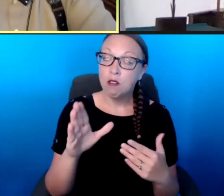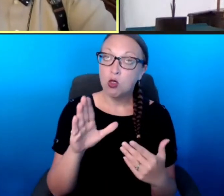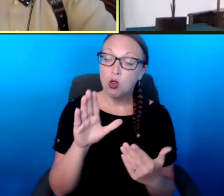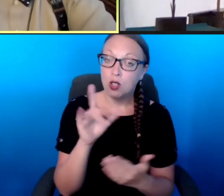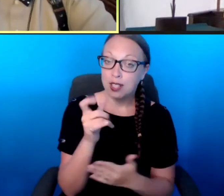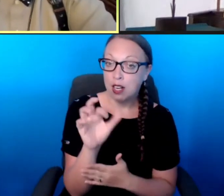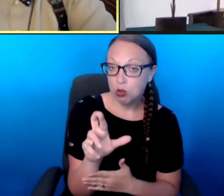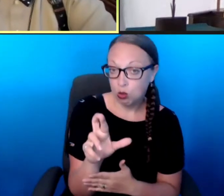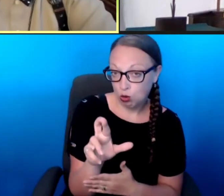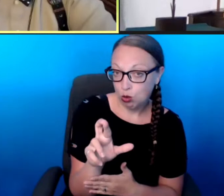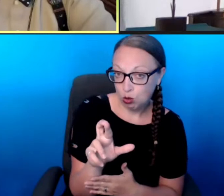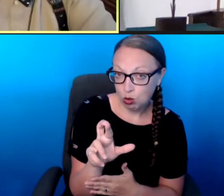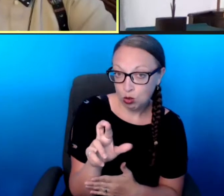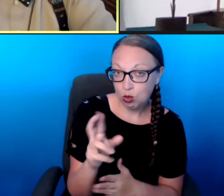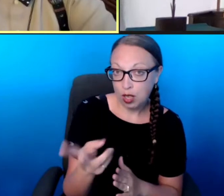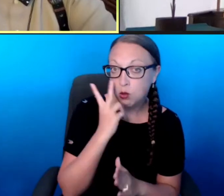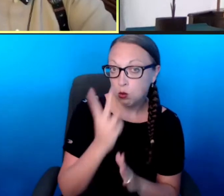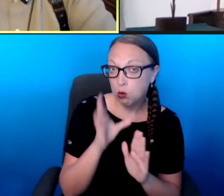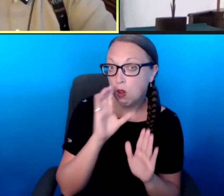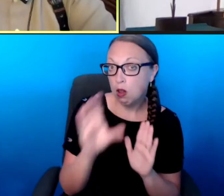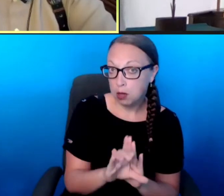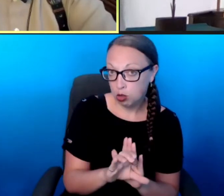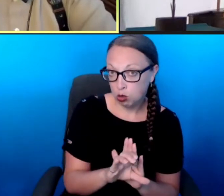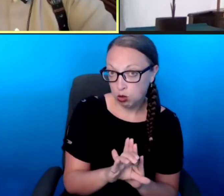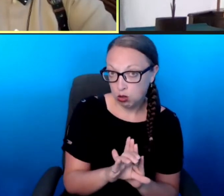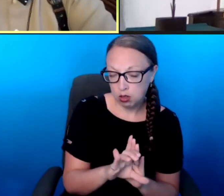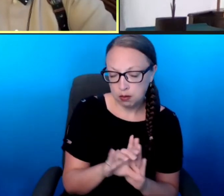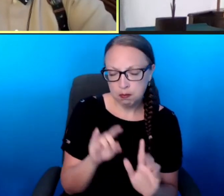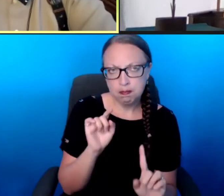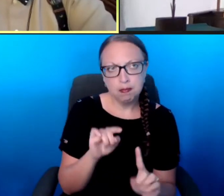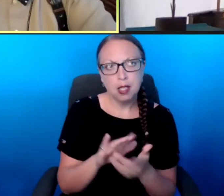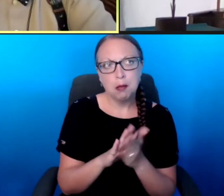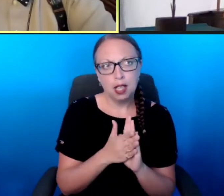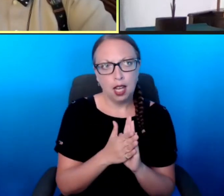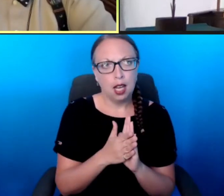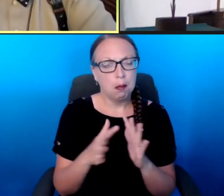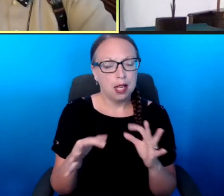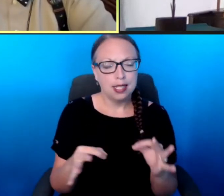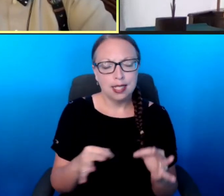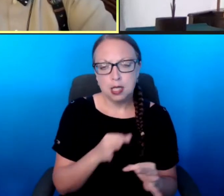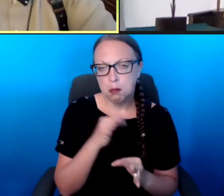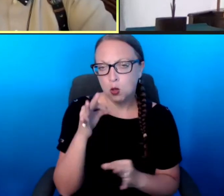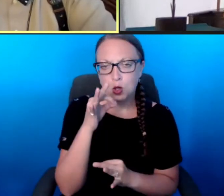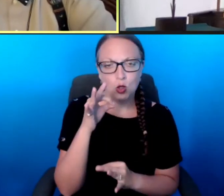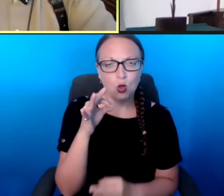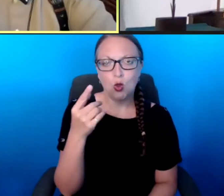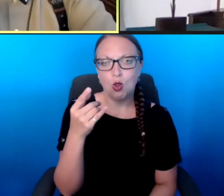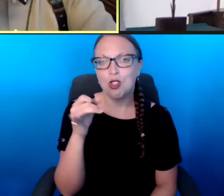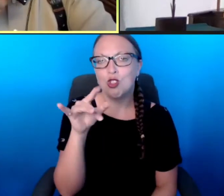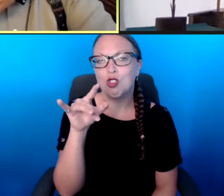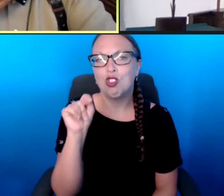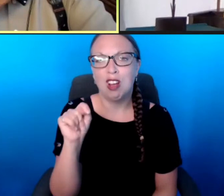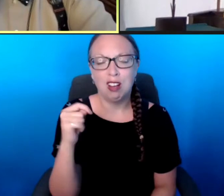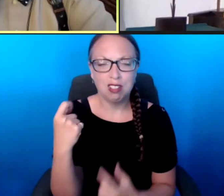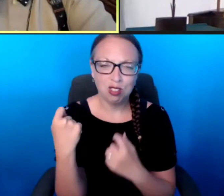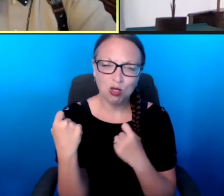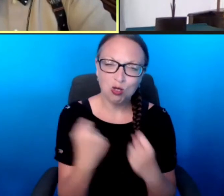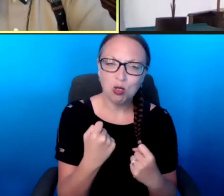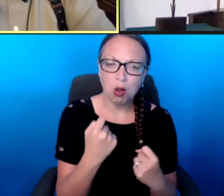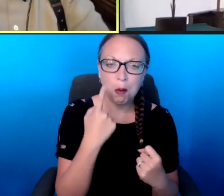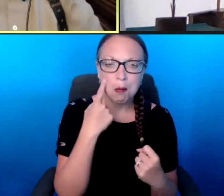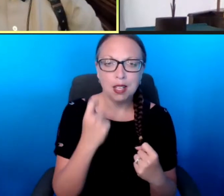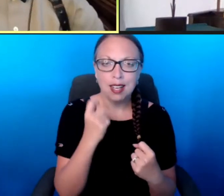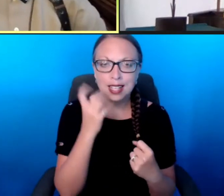you saw in the slideshow, he became a spiritual giant because he was so